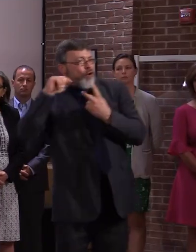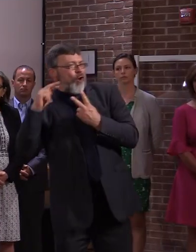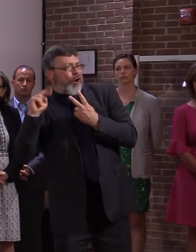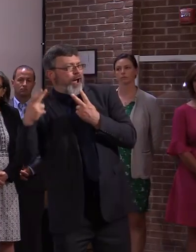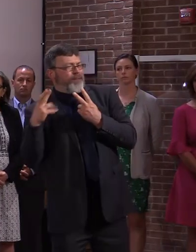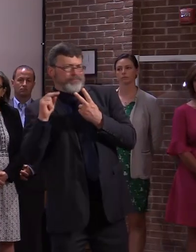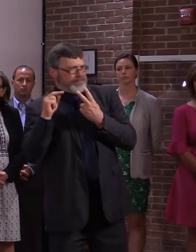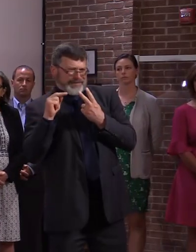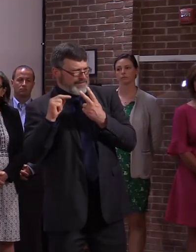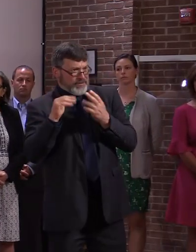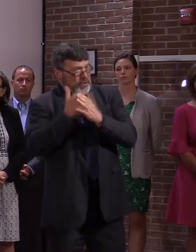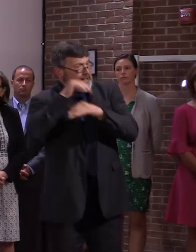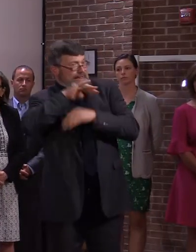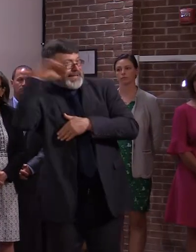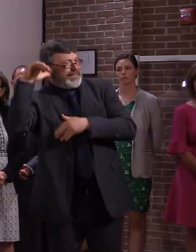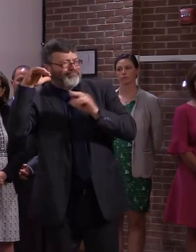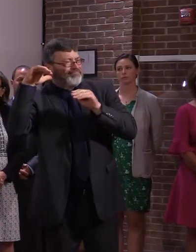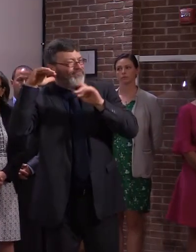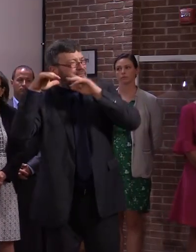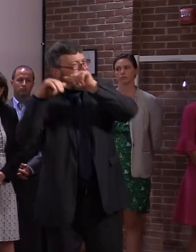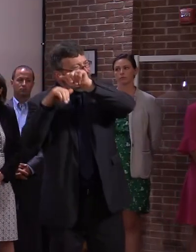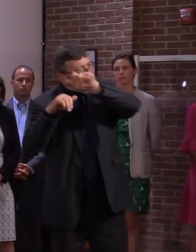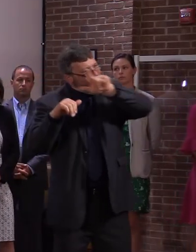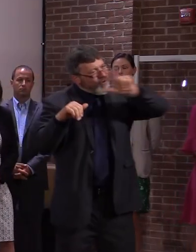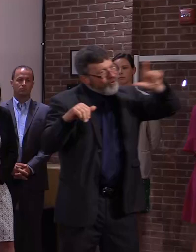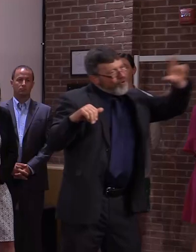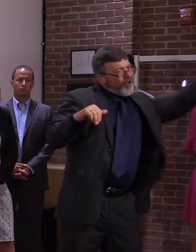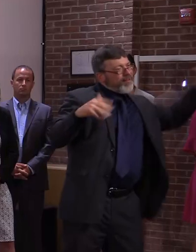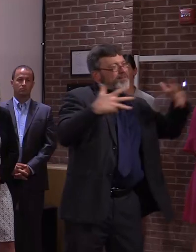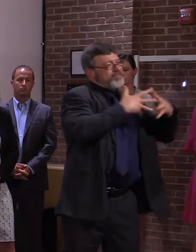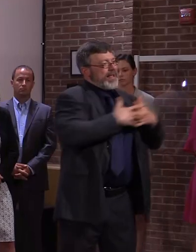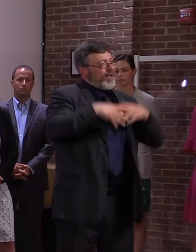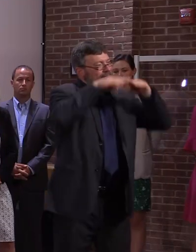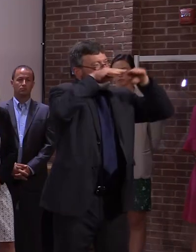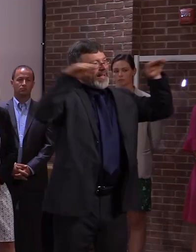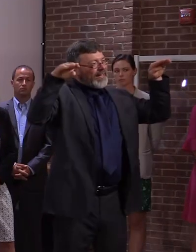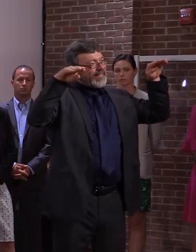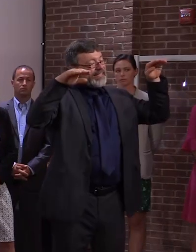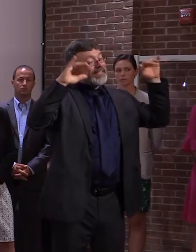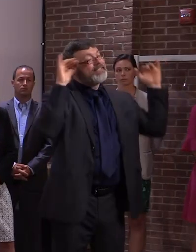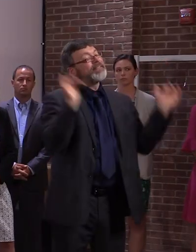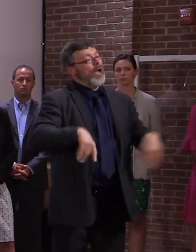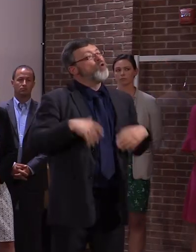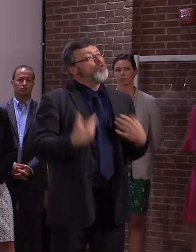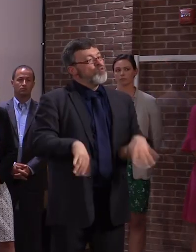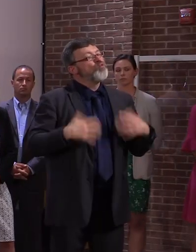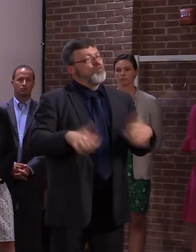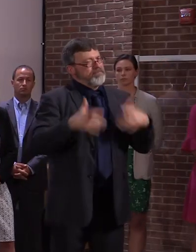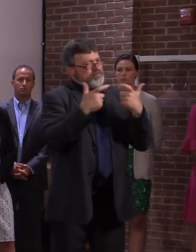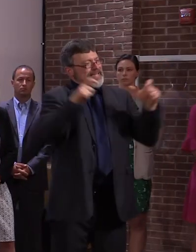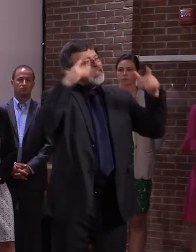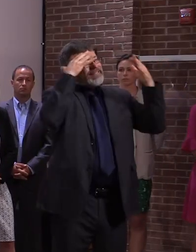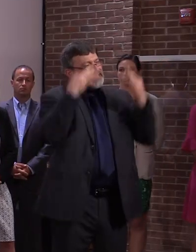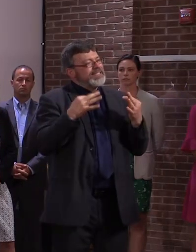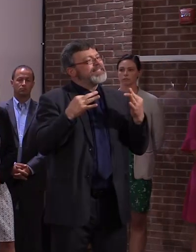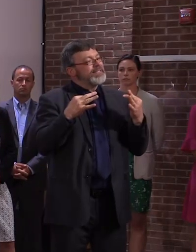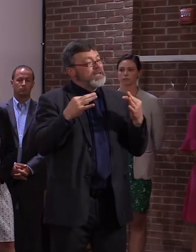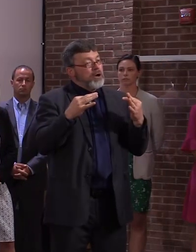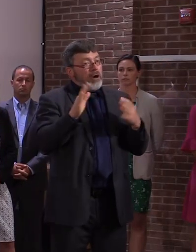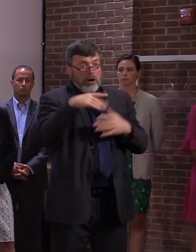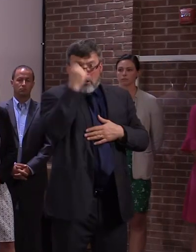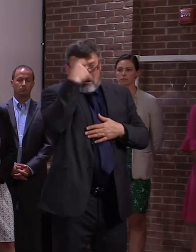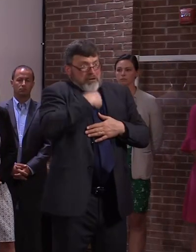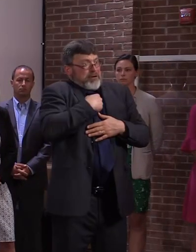for. We feel that it's safe for us to do so, for having back and forth type